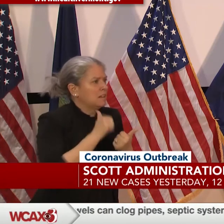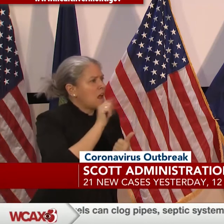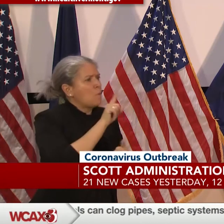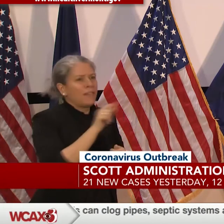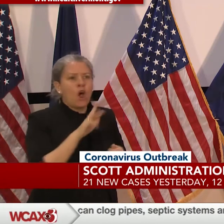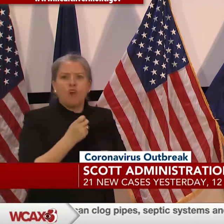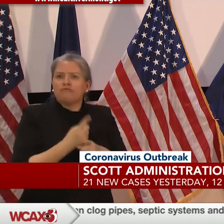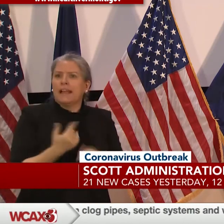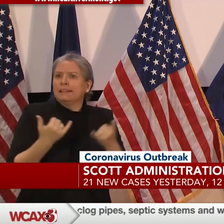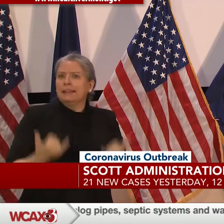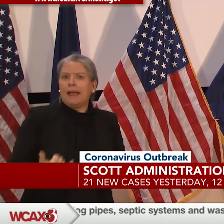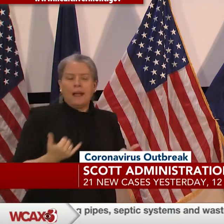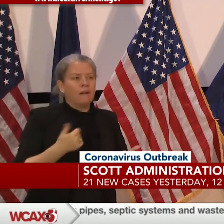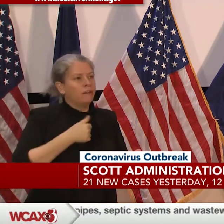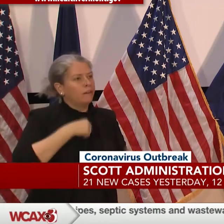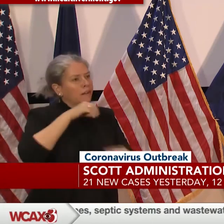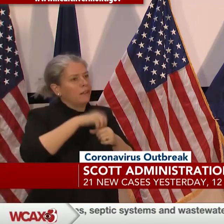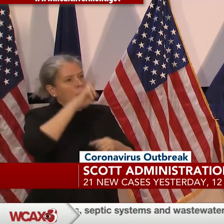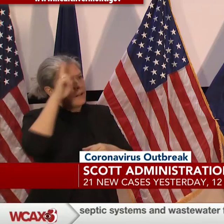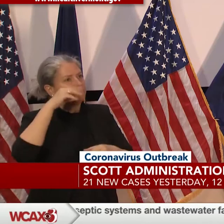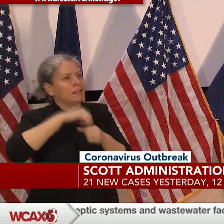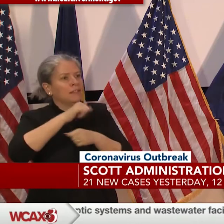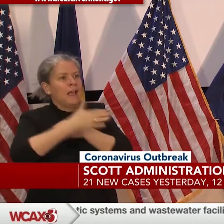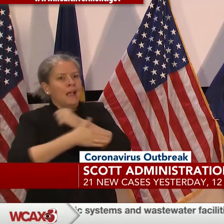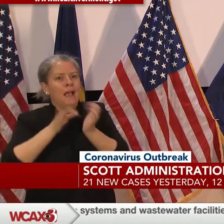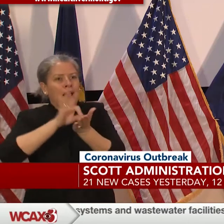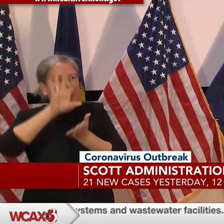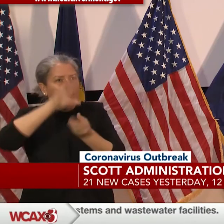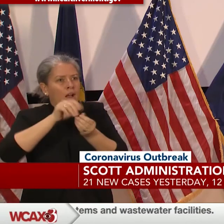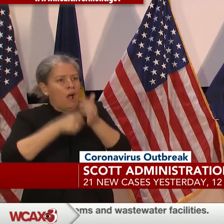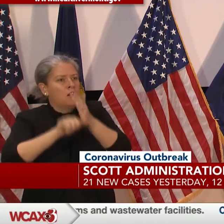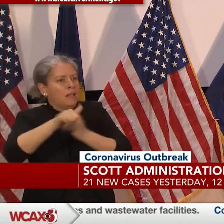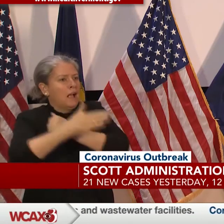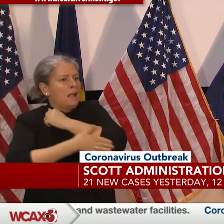us check to make sure, Mike. Thank you.